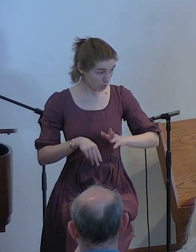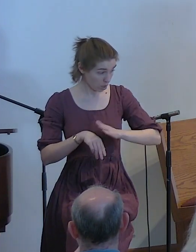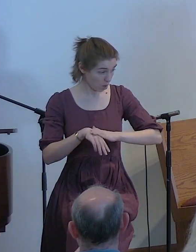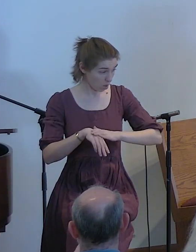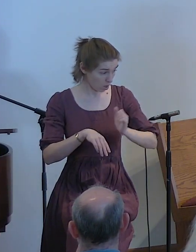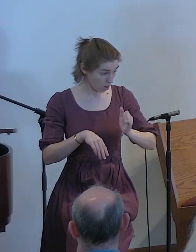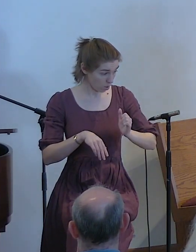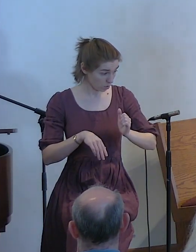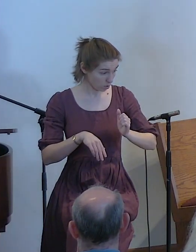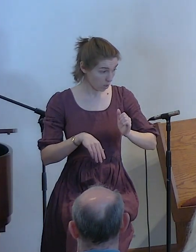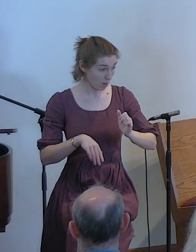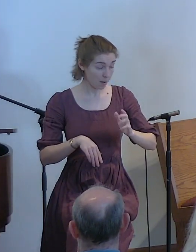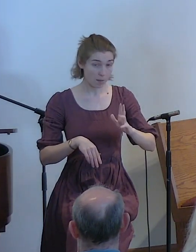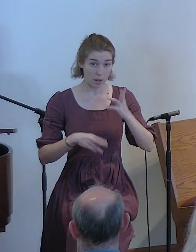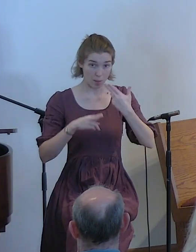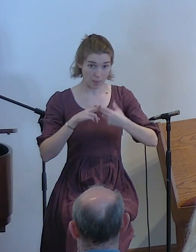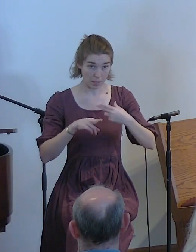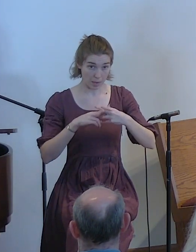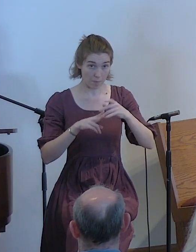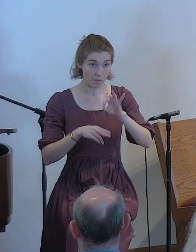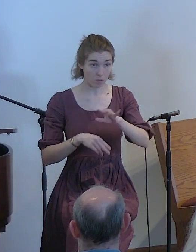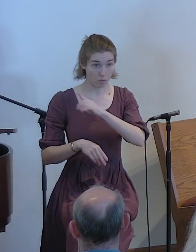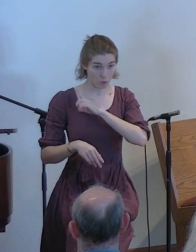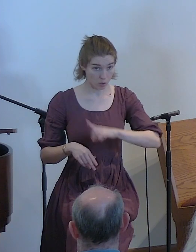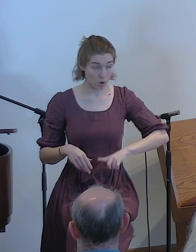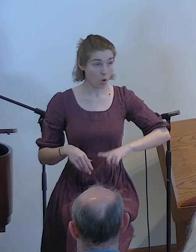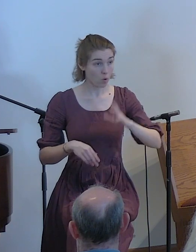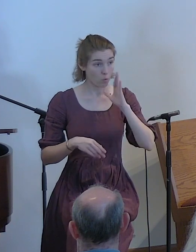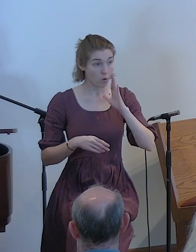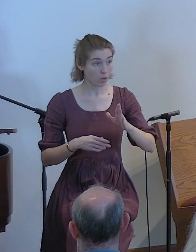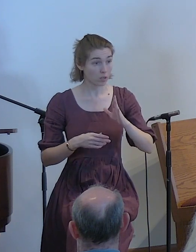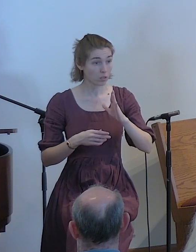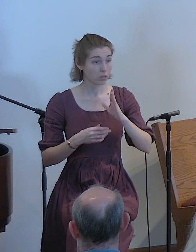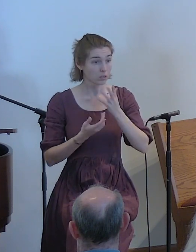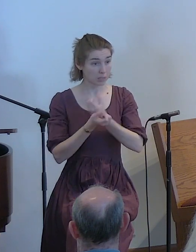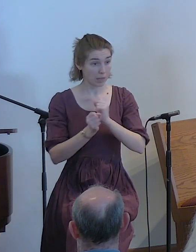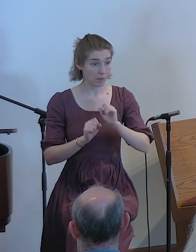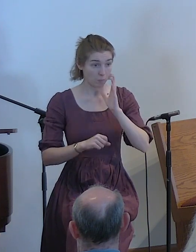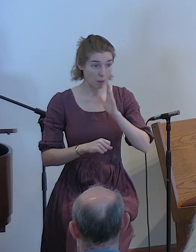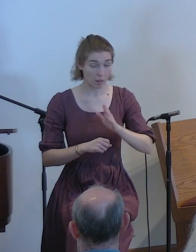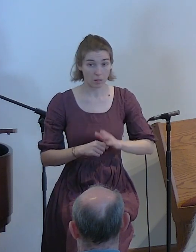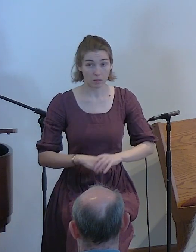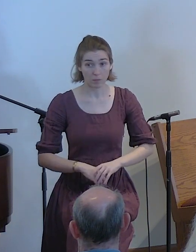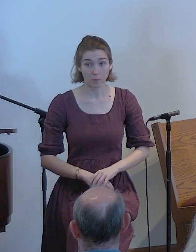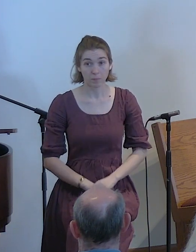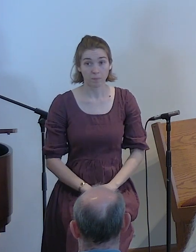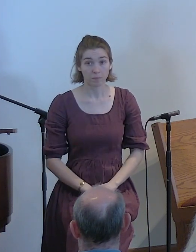whoever calls on the name of the Lord will be saved.